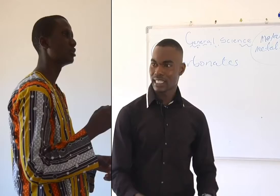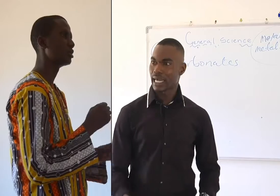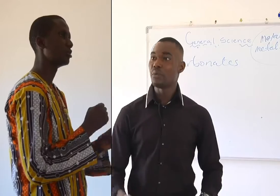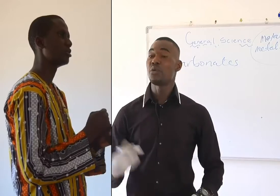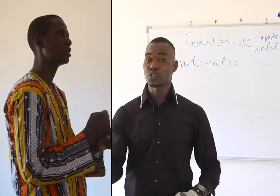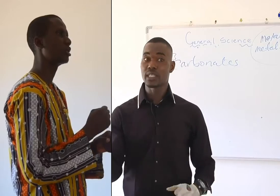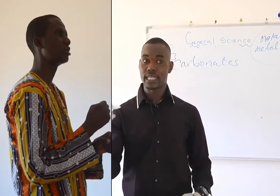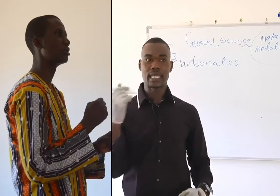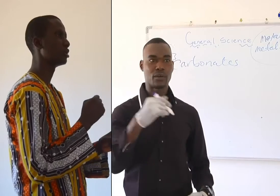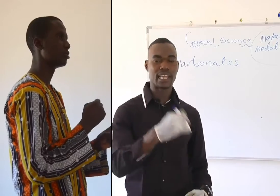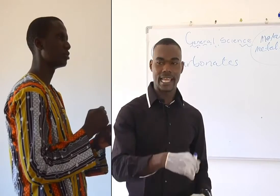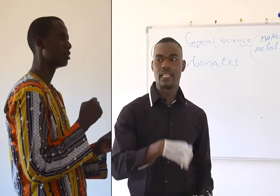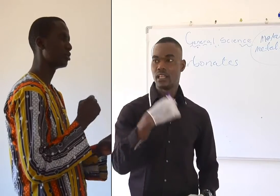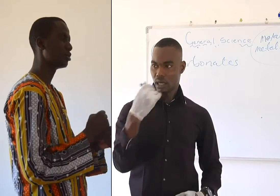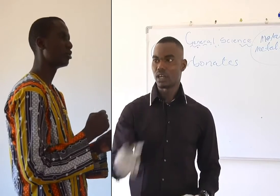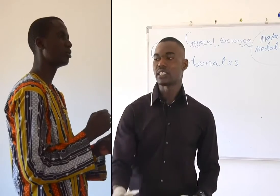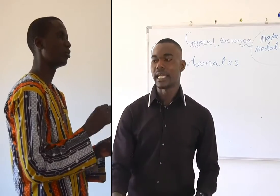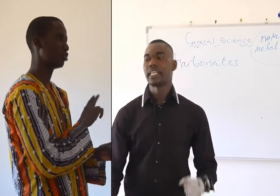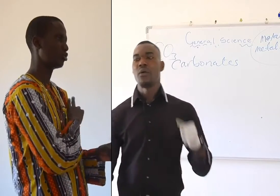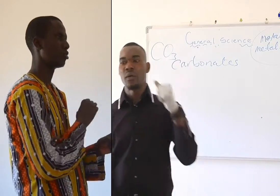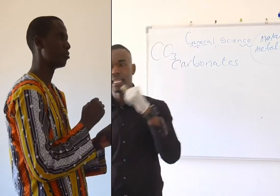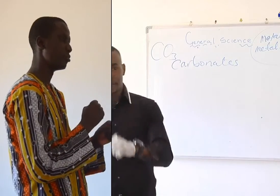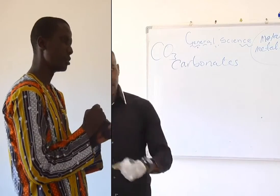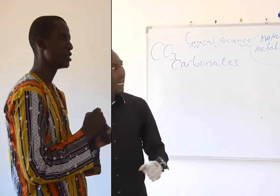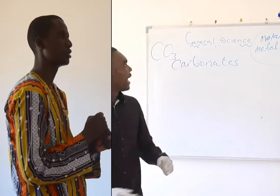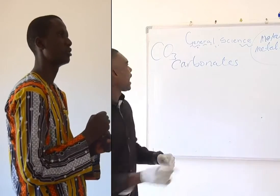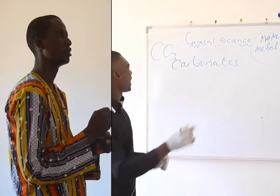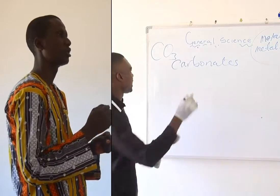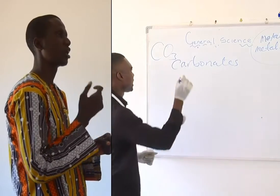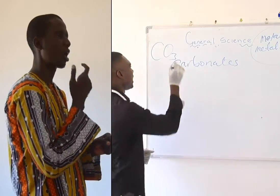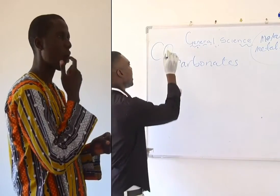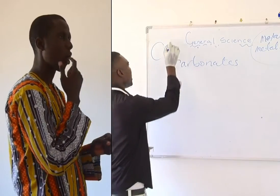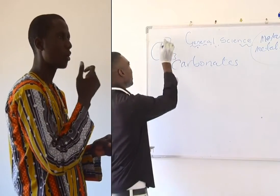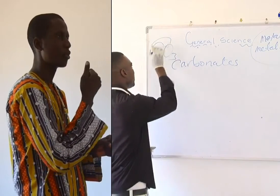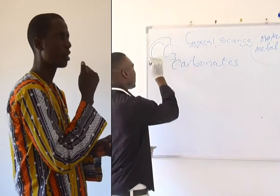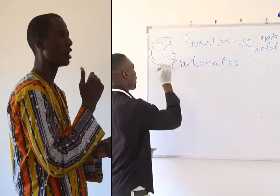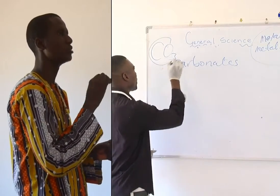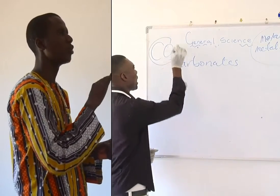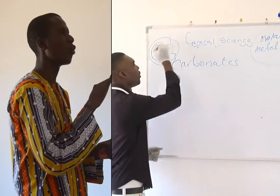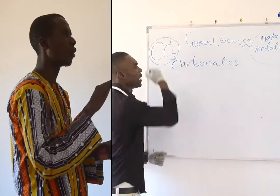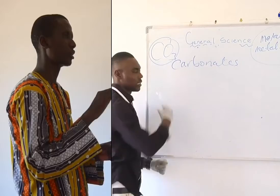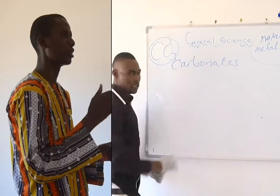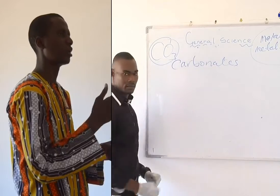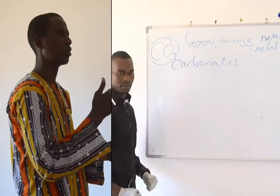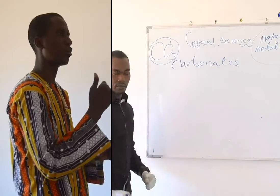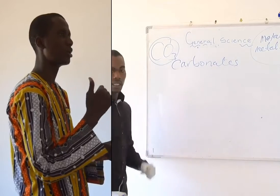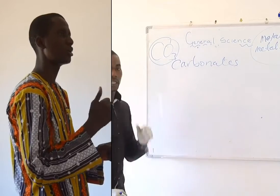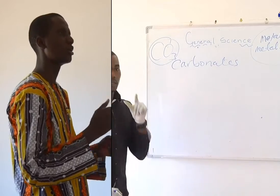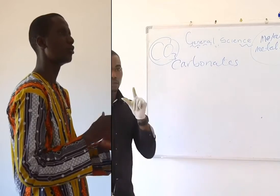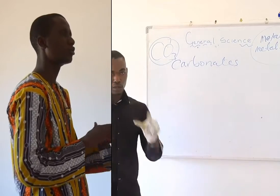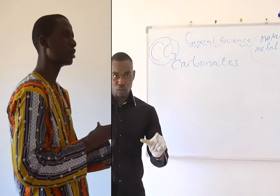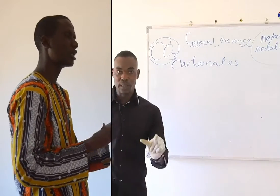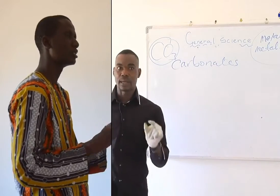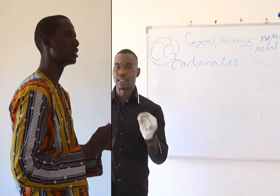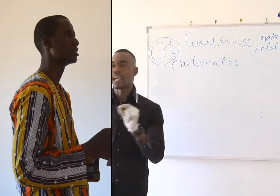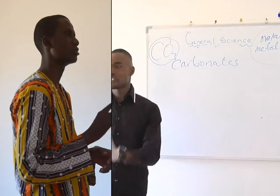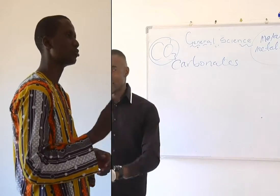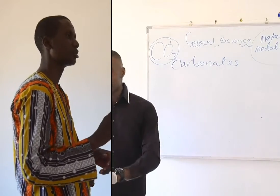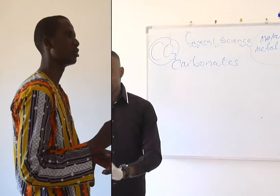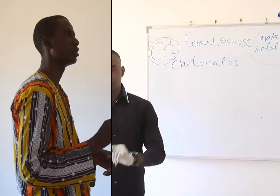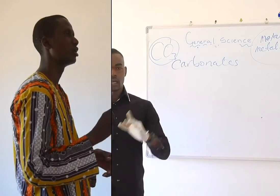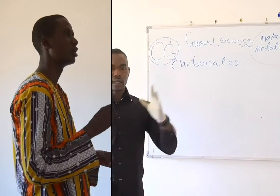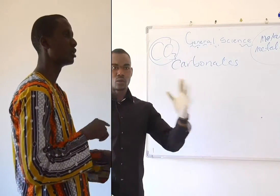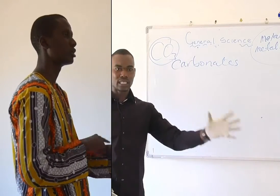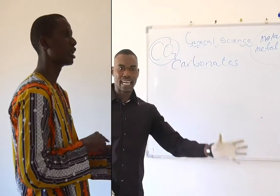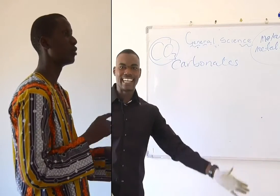salt and water, we also get carbon dioxide. Whenever acid reacts with carbonates, the product will be carbon